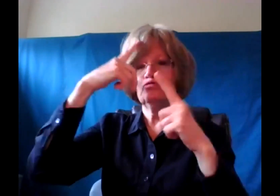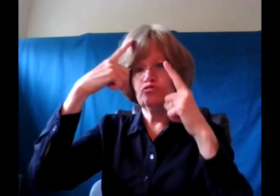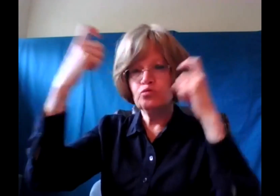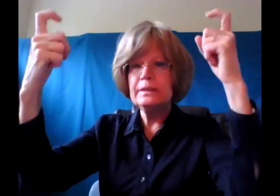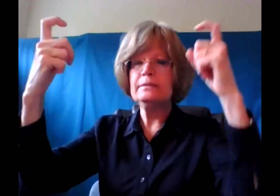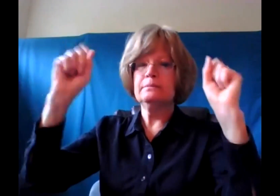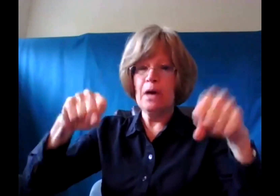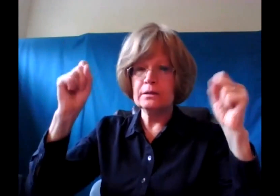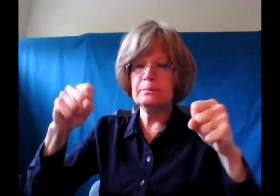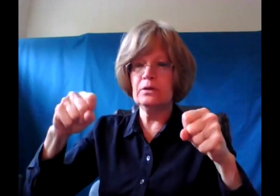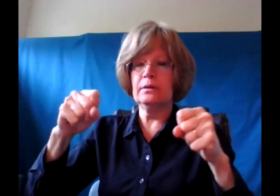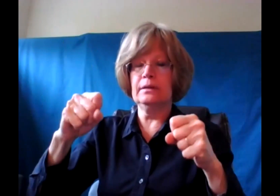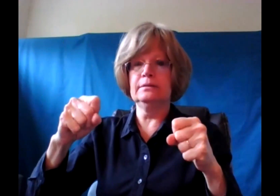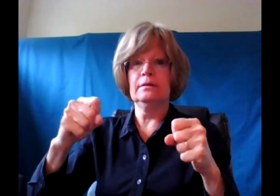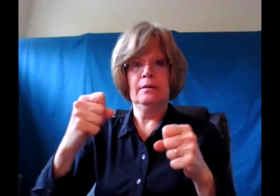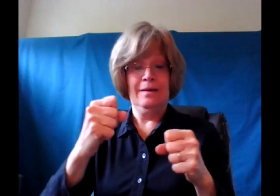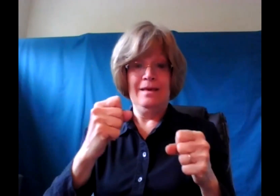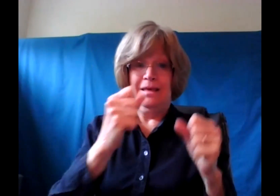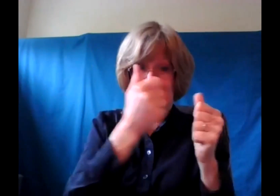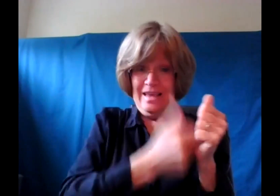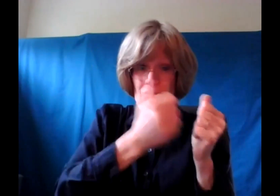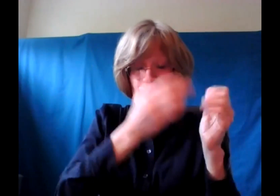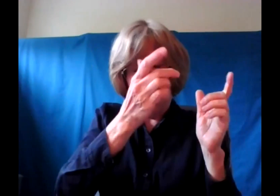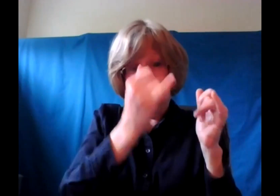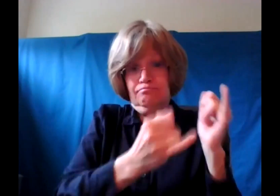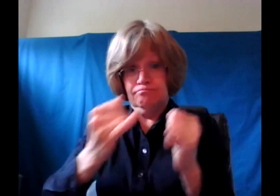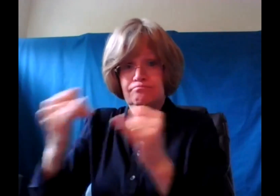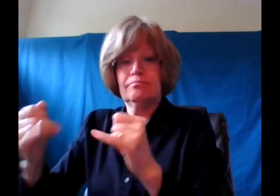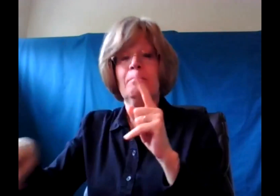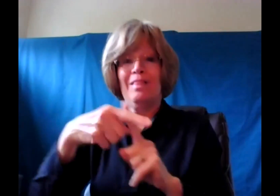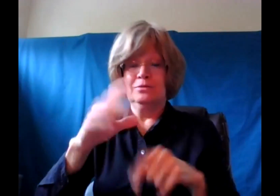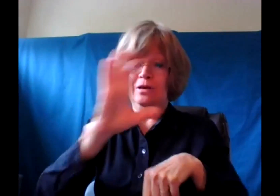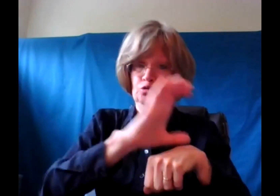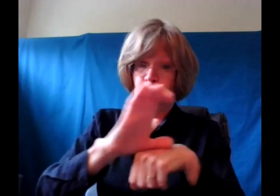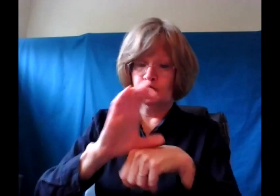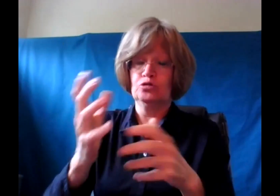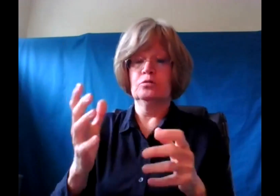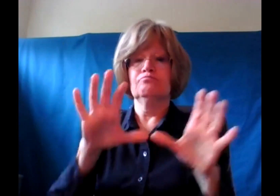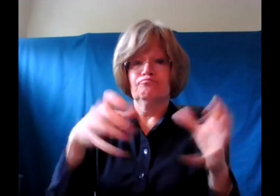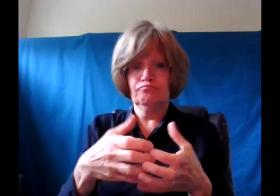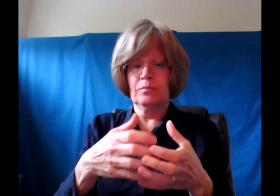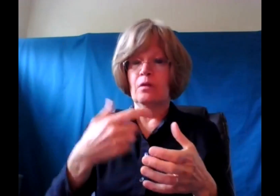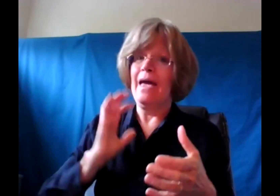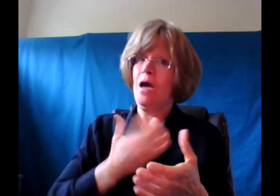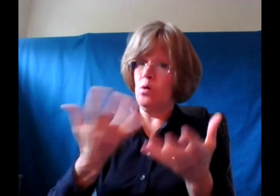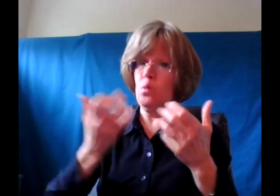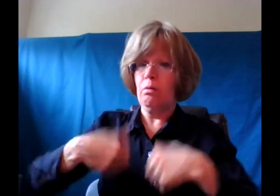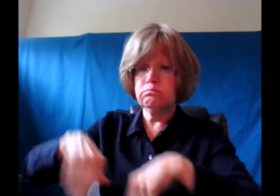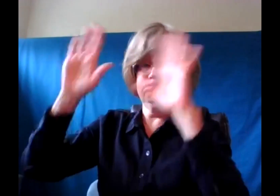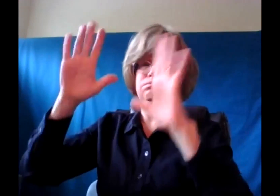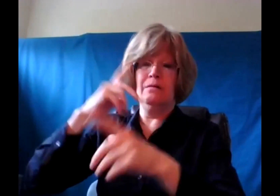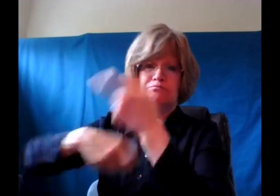possibilities, both in the life of our church and in our own lives. We surrender our wills for